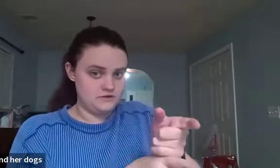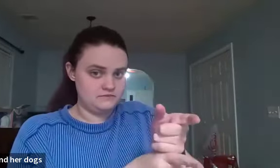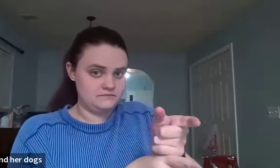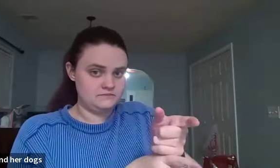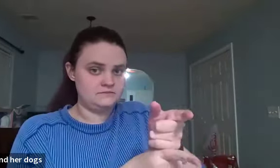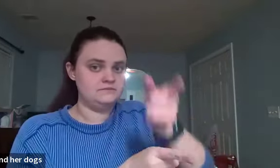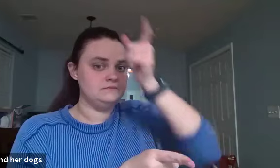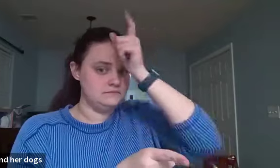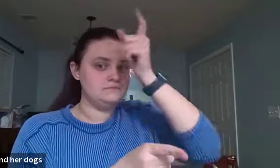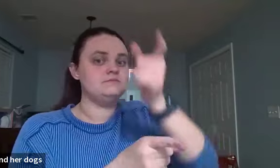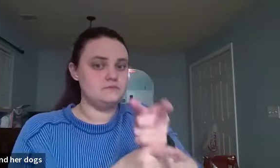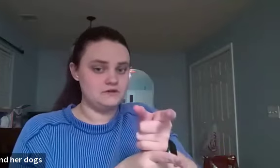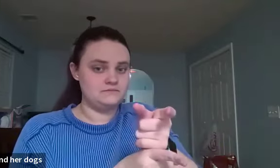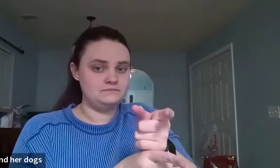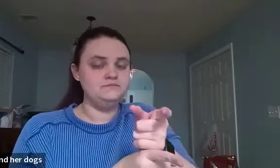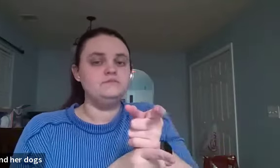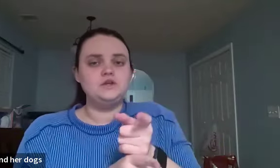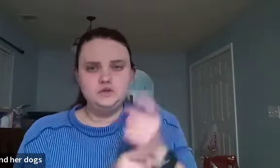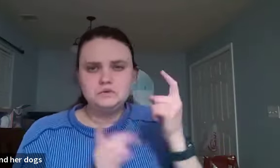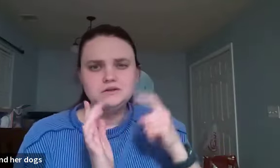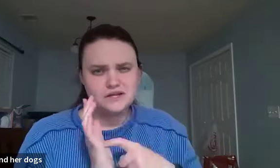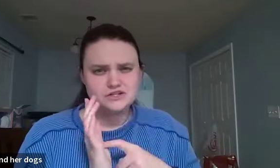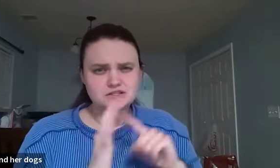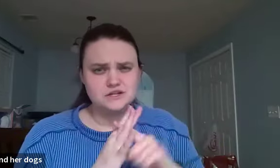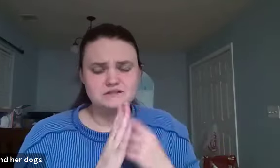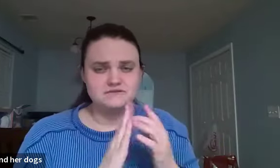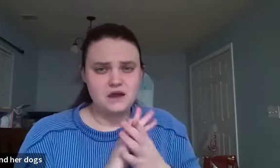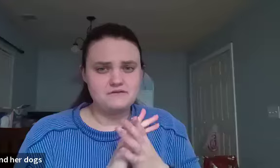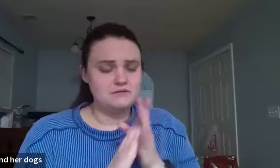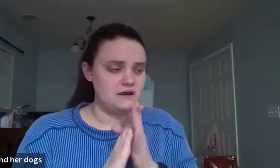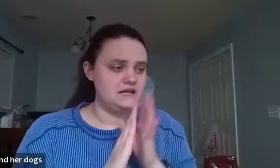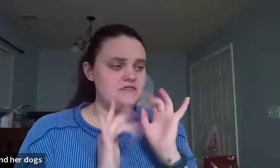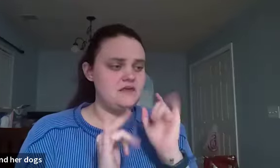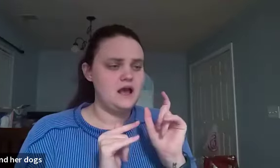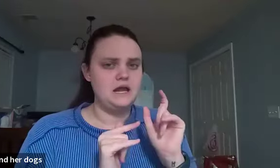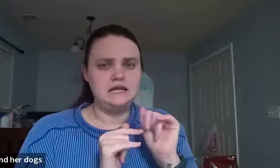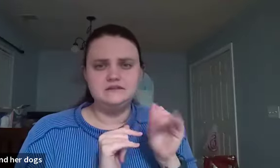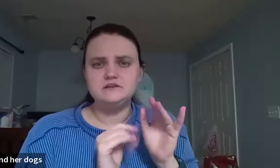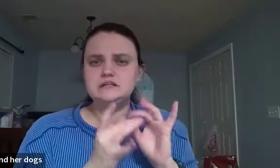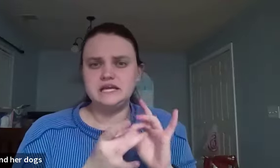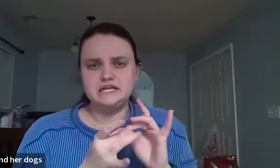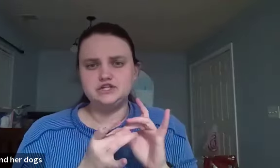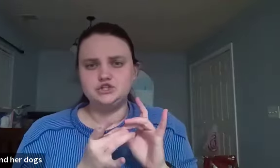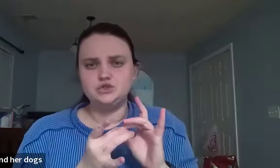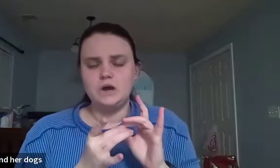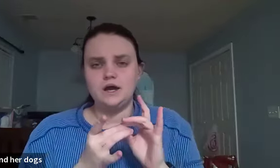Brother. Brother. You will start to notice, if you haven't already, that anything related